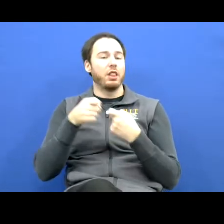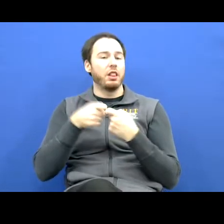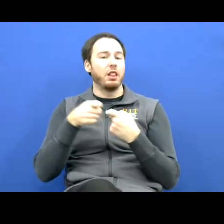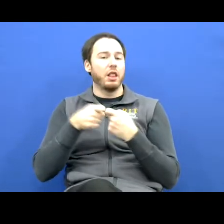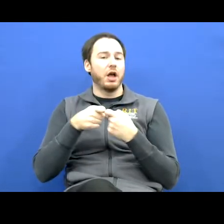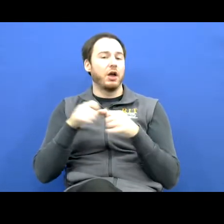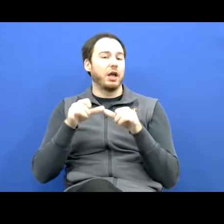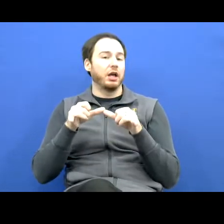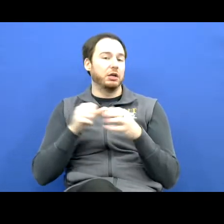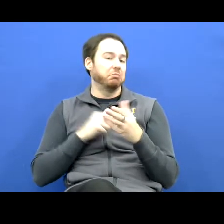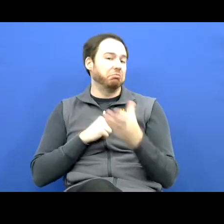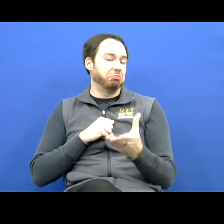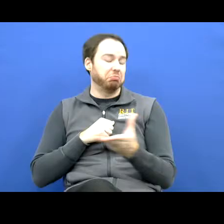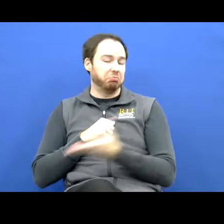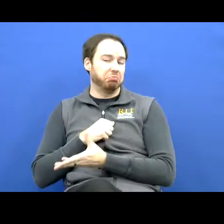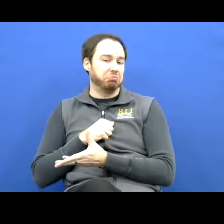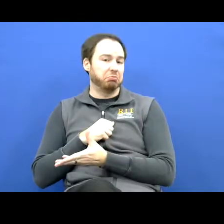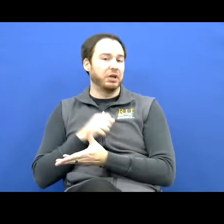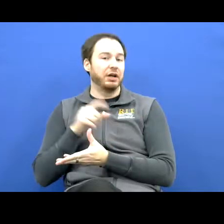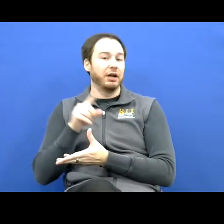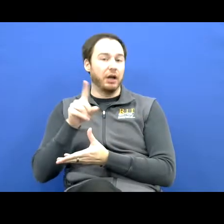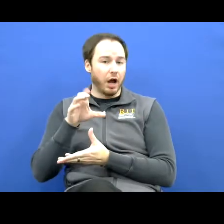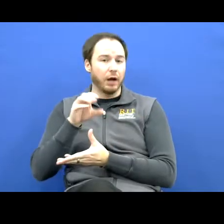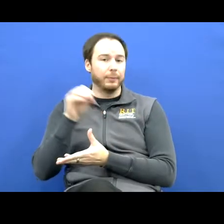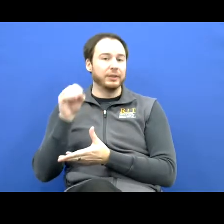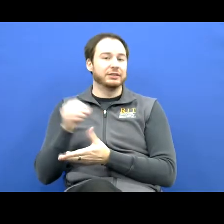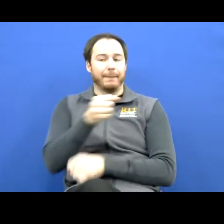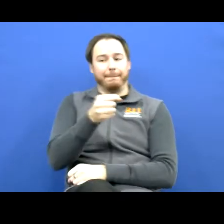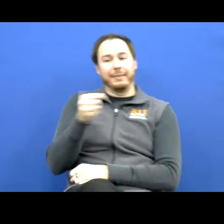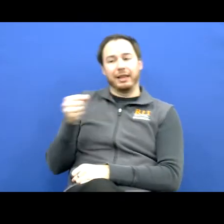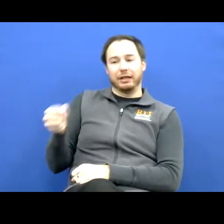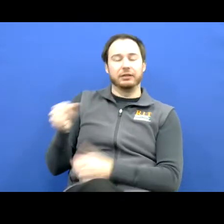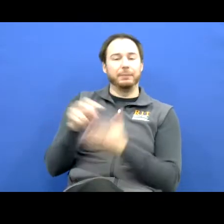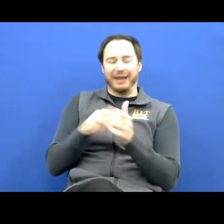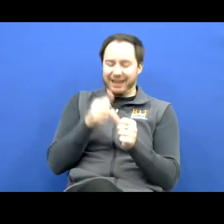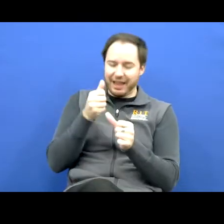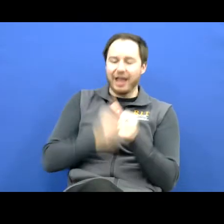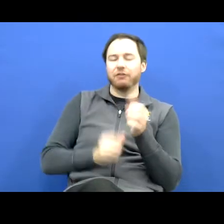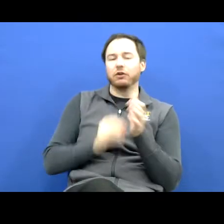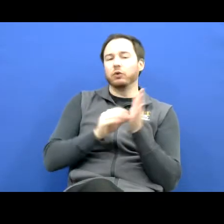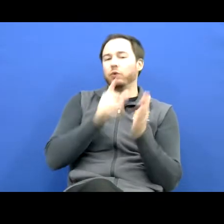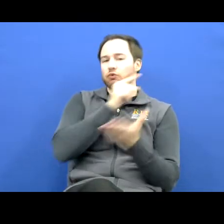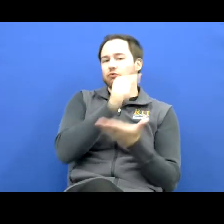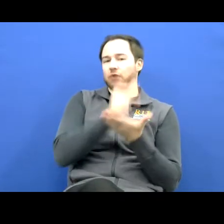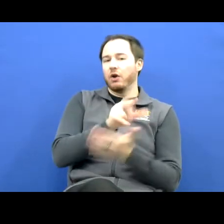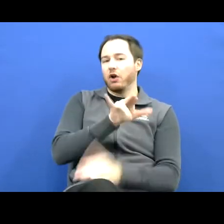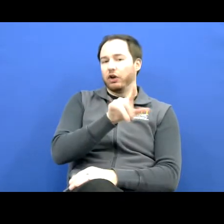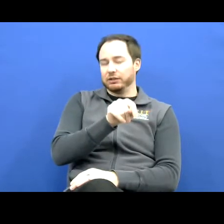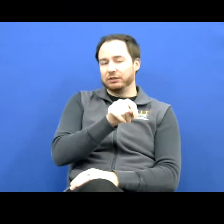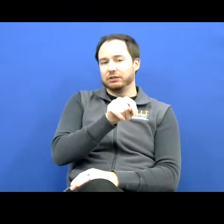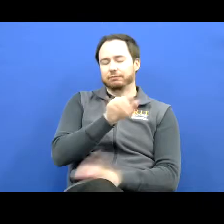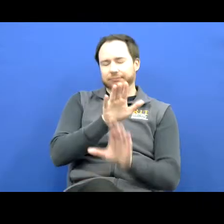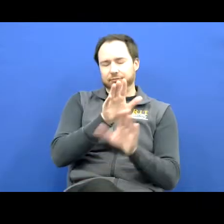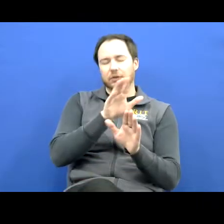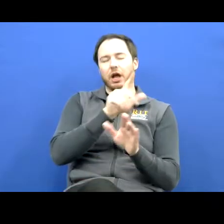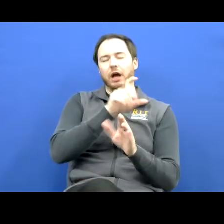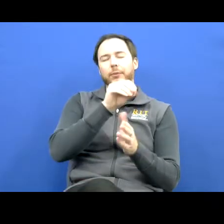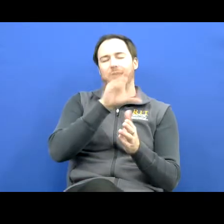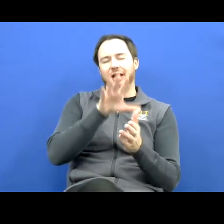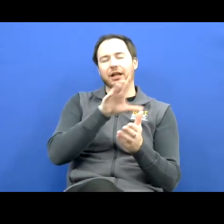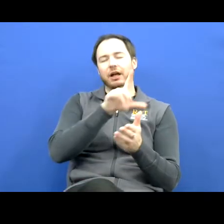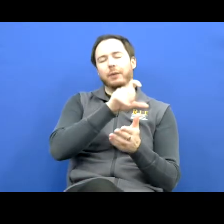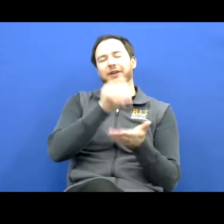electronic engineering, 100% placement rate. That means every single student who graduates is in a job or in